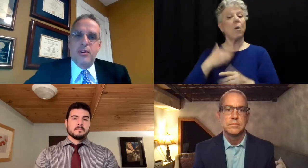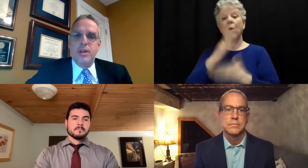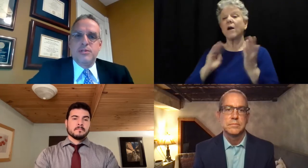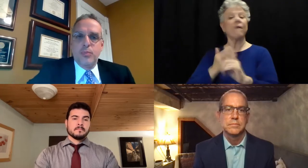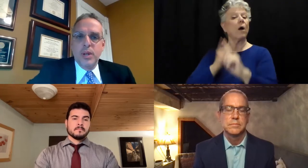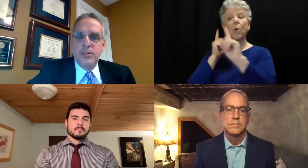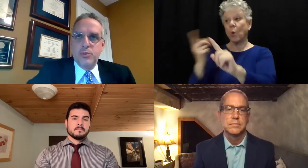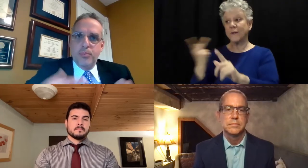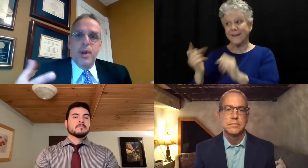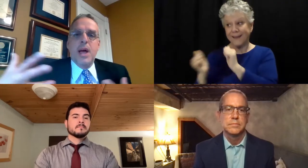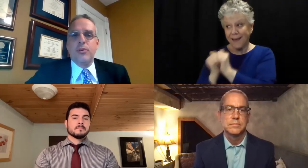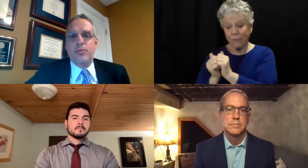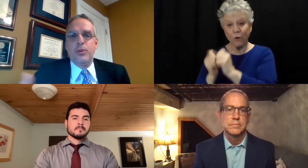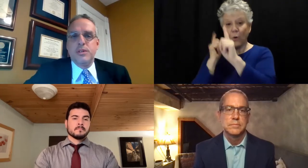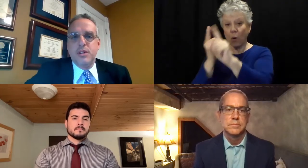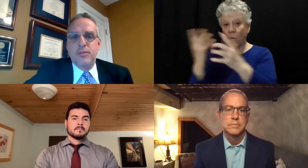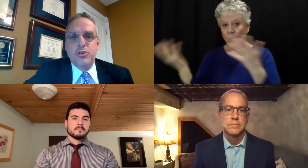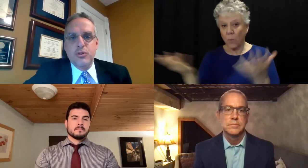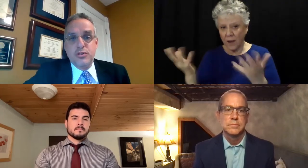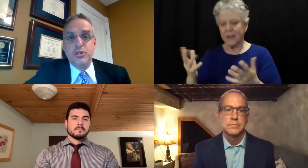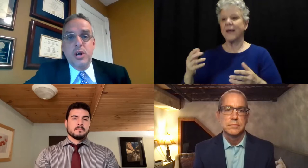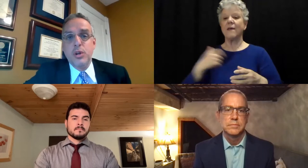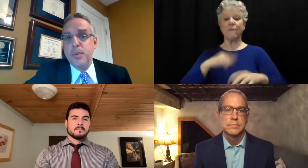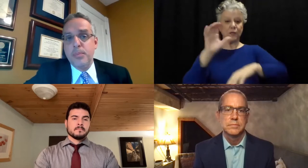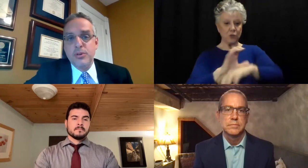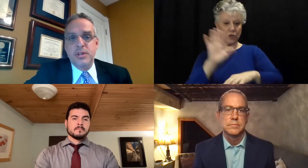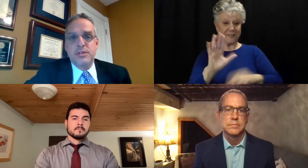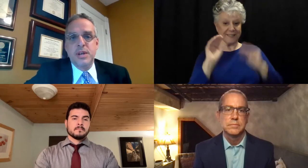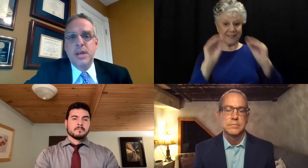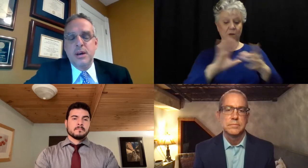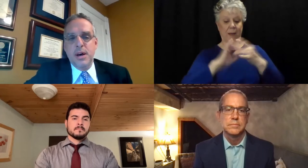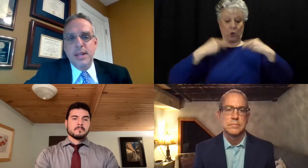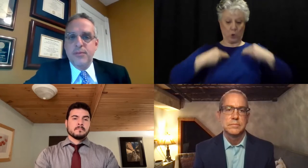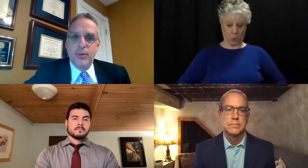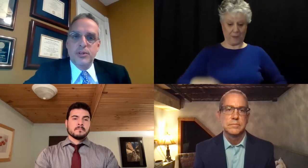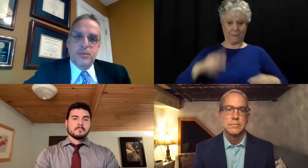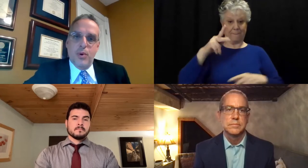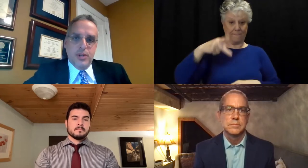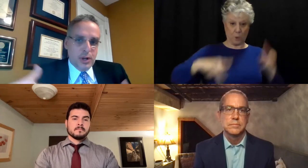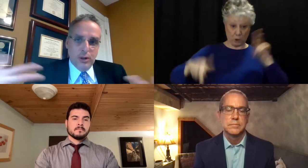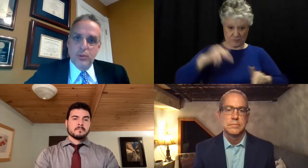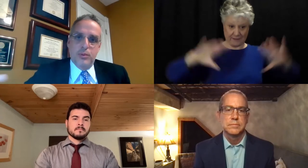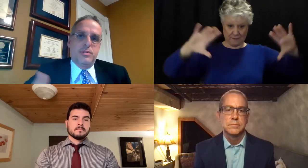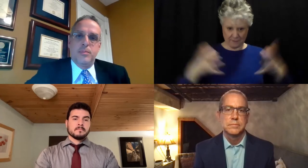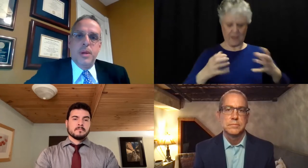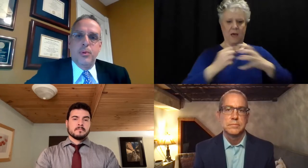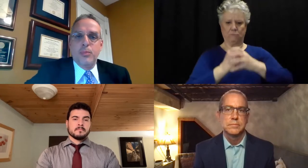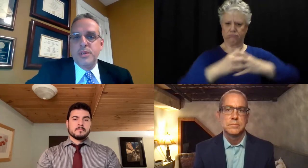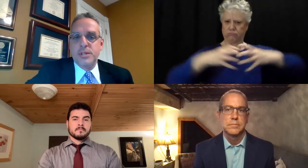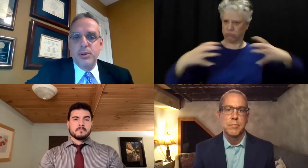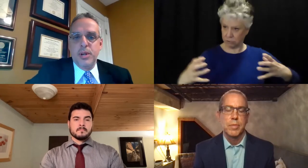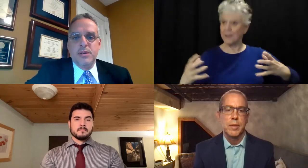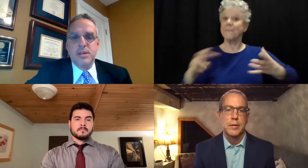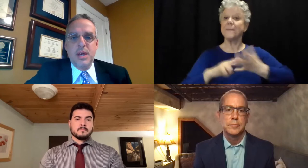to do together is really to sort of bring out the fullness of the church's teaching on human persons. And that fullness, of course, includes